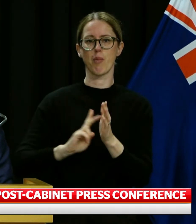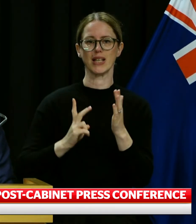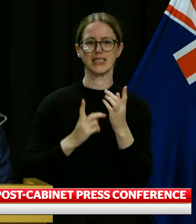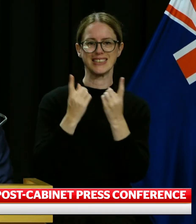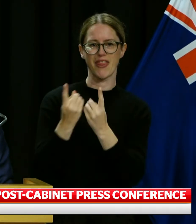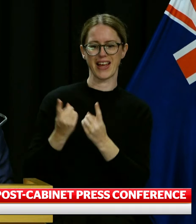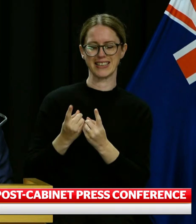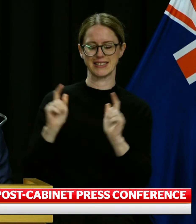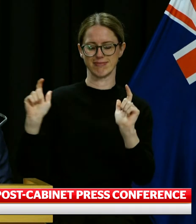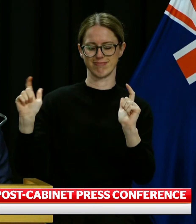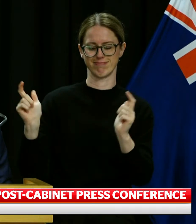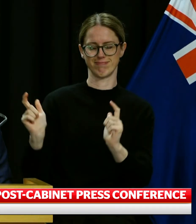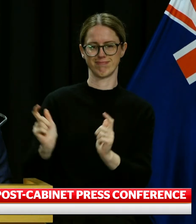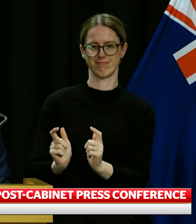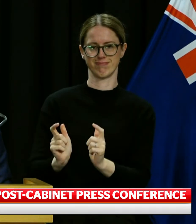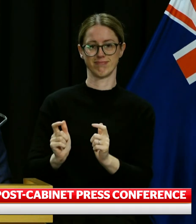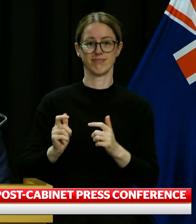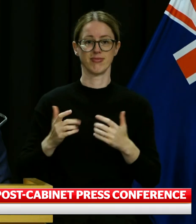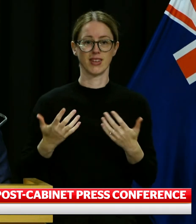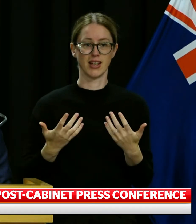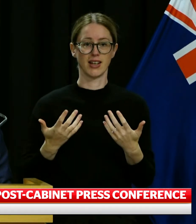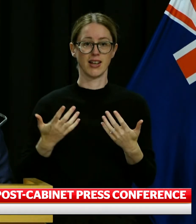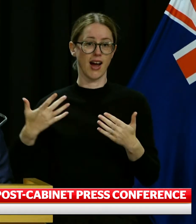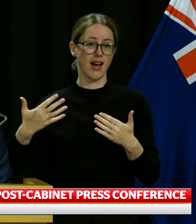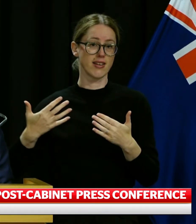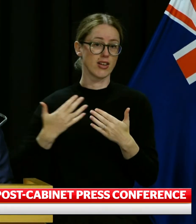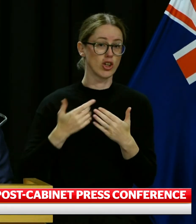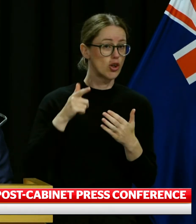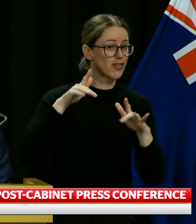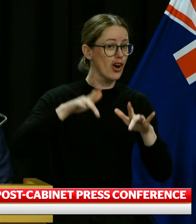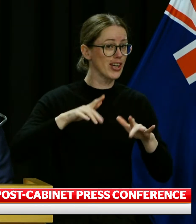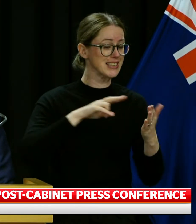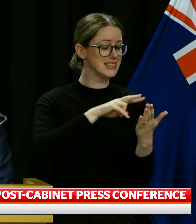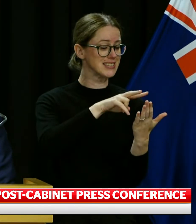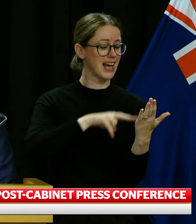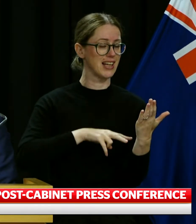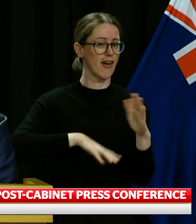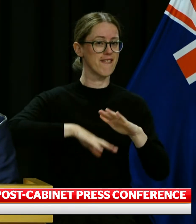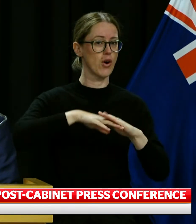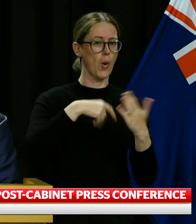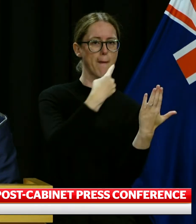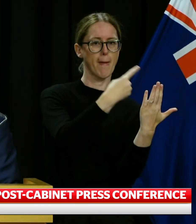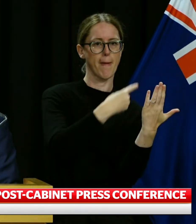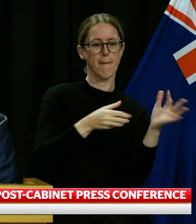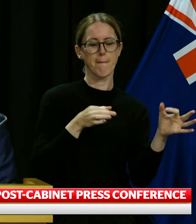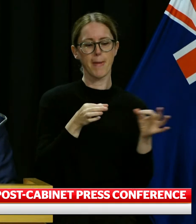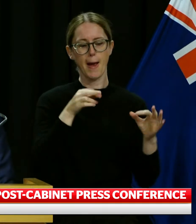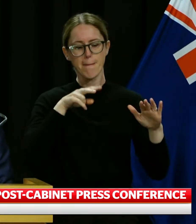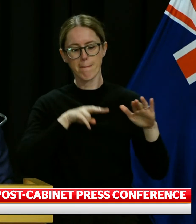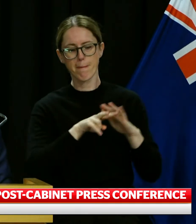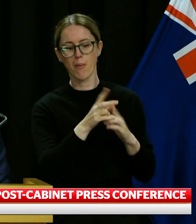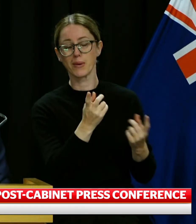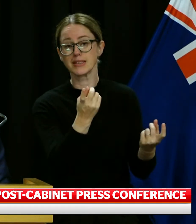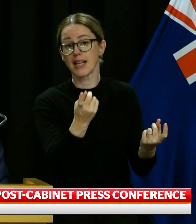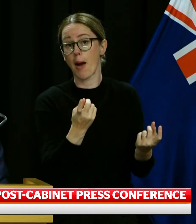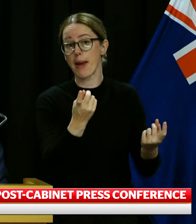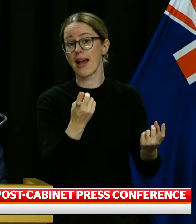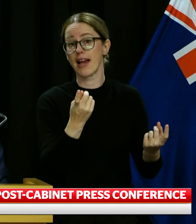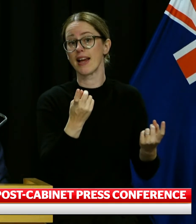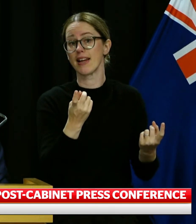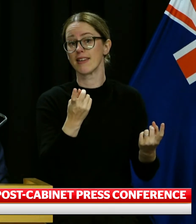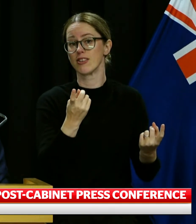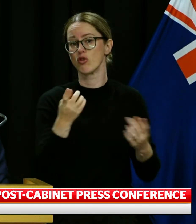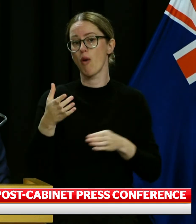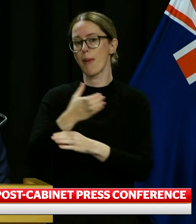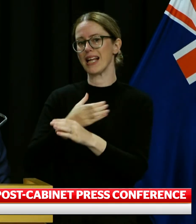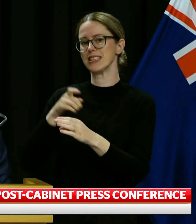programs that we are working on. But until now, New Zealanders haven't seen the full picture of our plan ahead in terms of what we will be doing